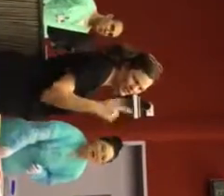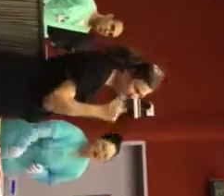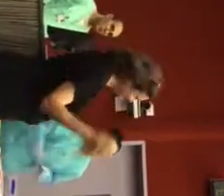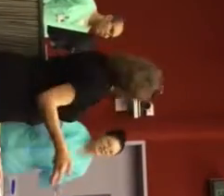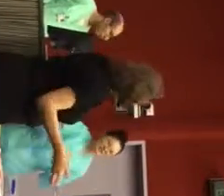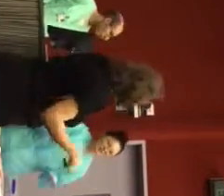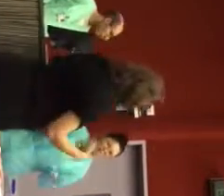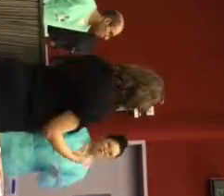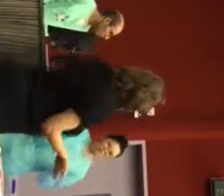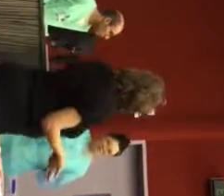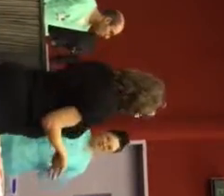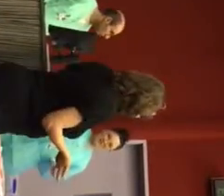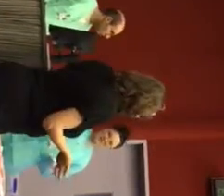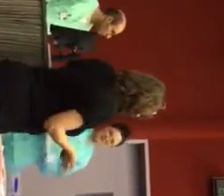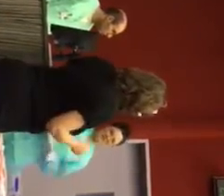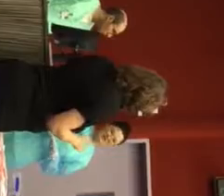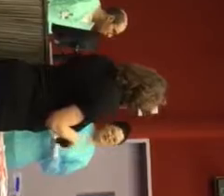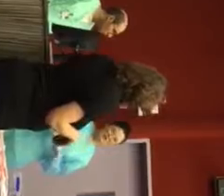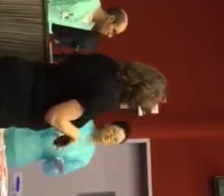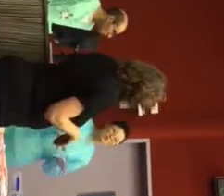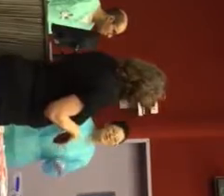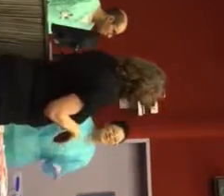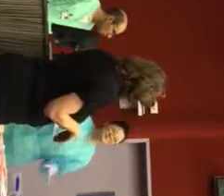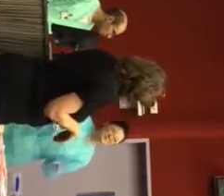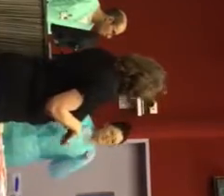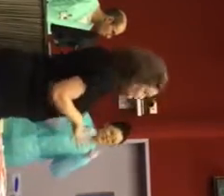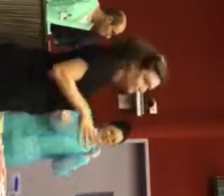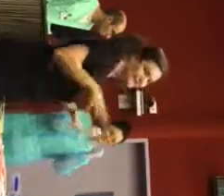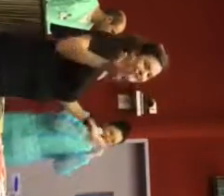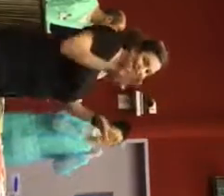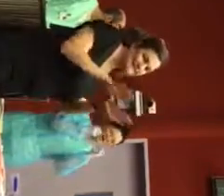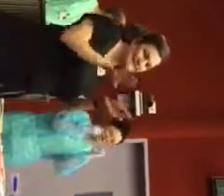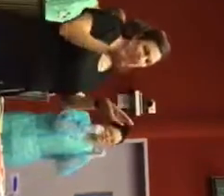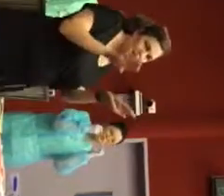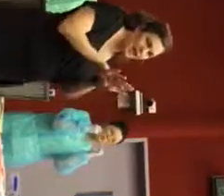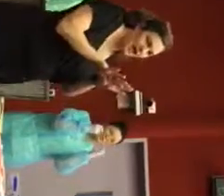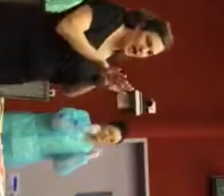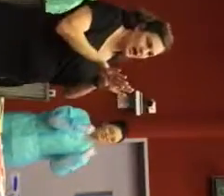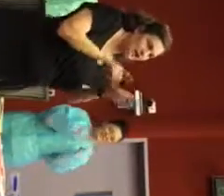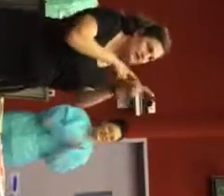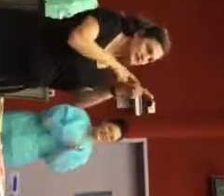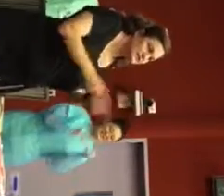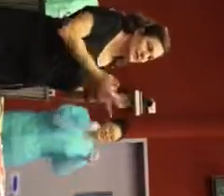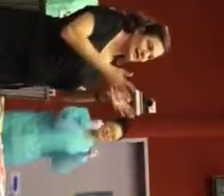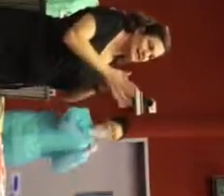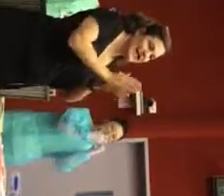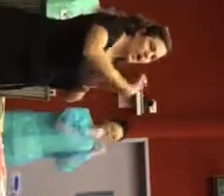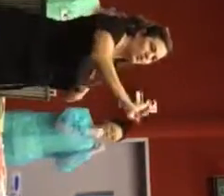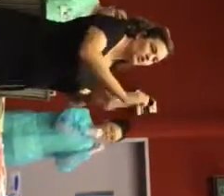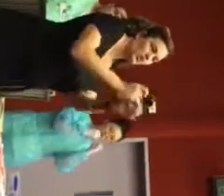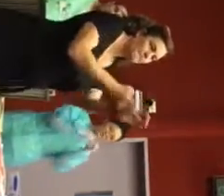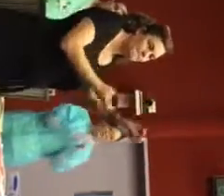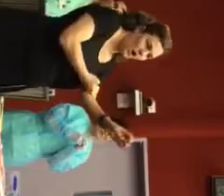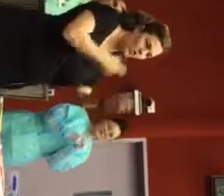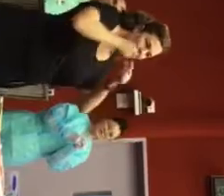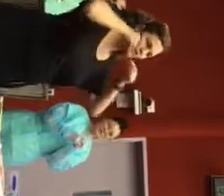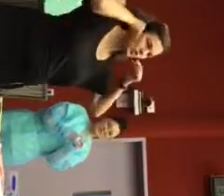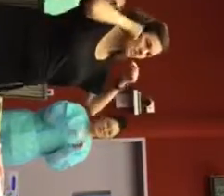Sorry. Oh, it's Which one lasts longer? It's all quite similar. Depends on how your bone is recessed, and then you change